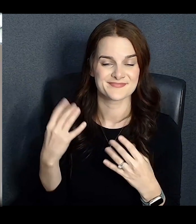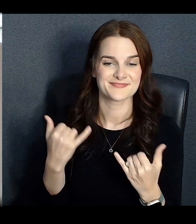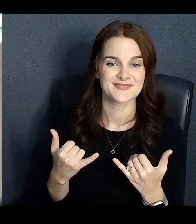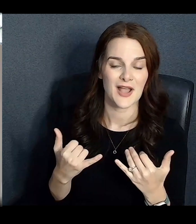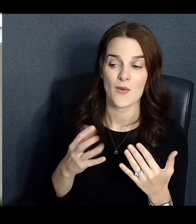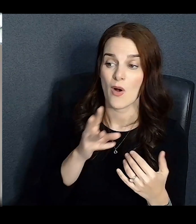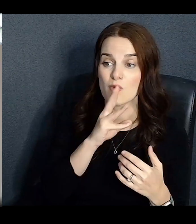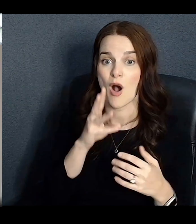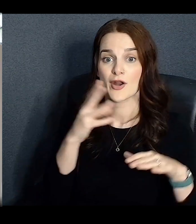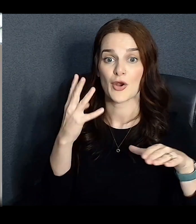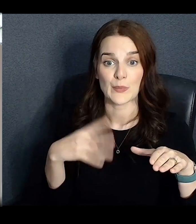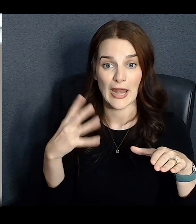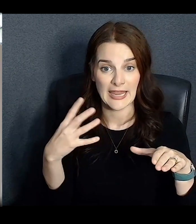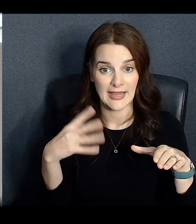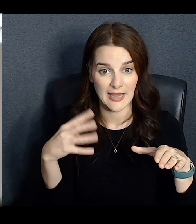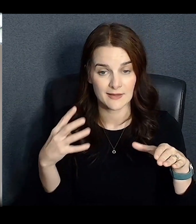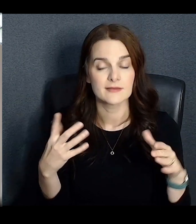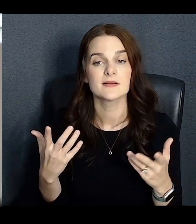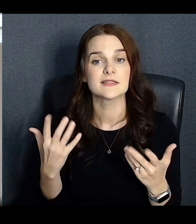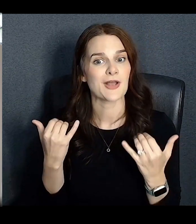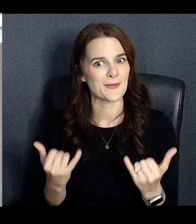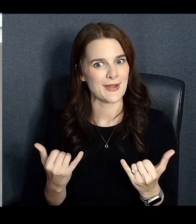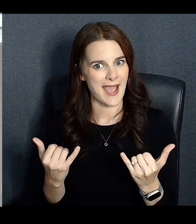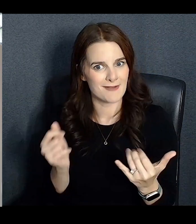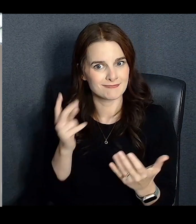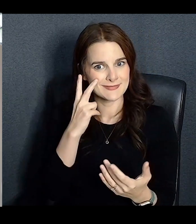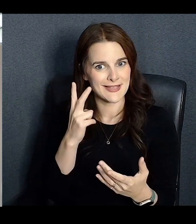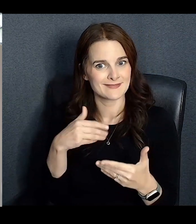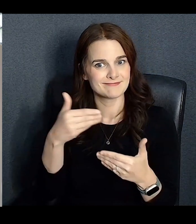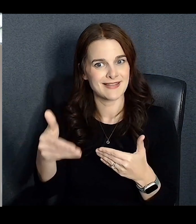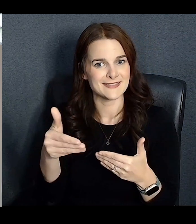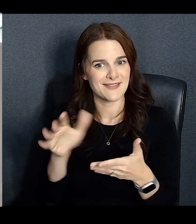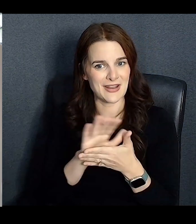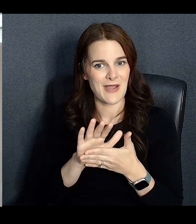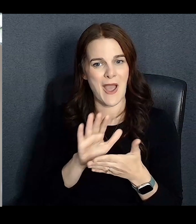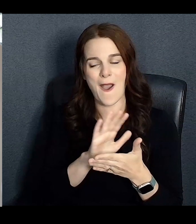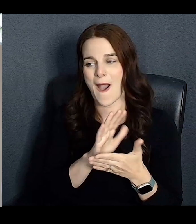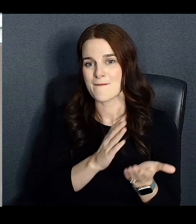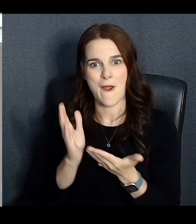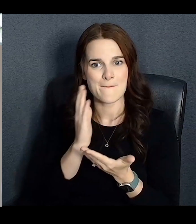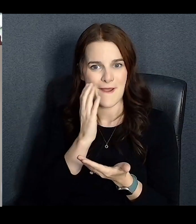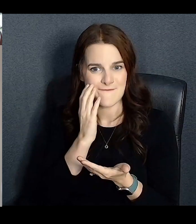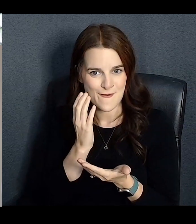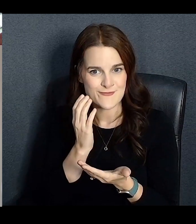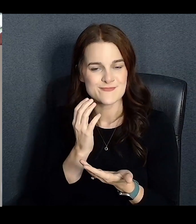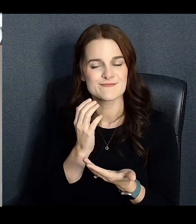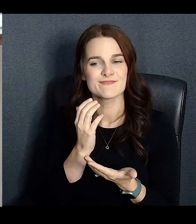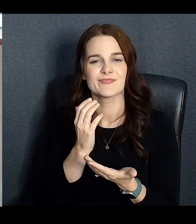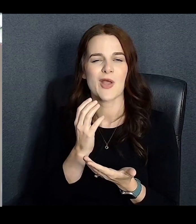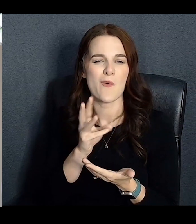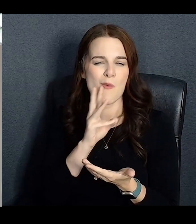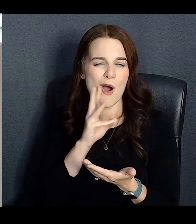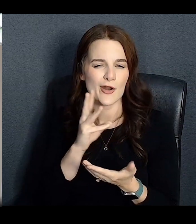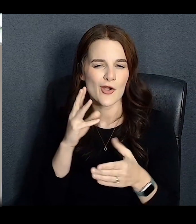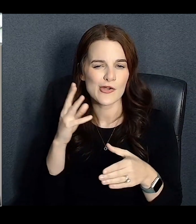on the alert for water running. And so now you'll see in the next video, I turned on the